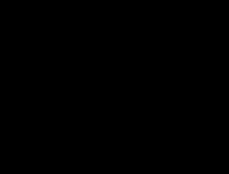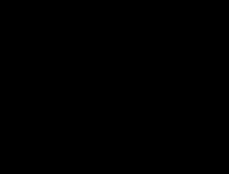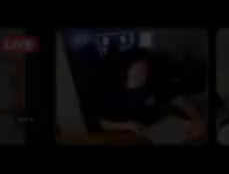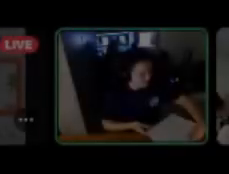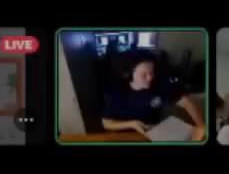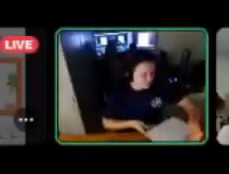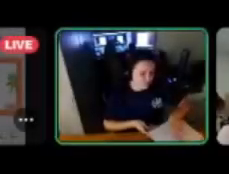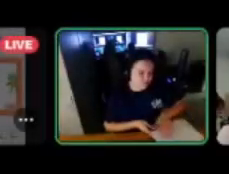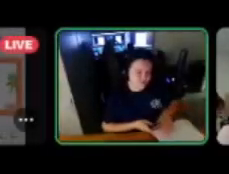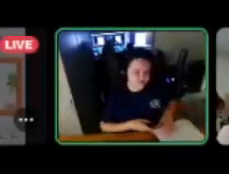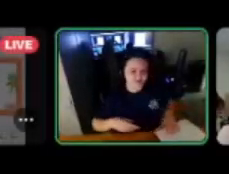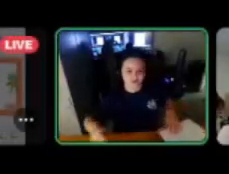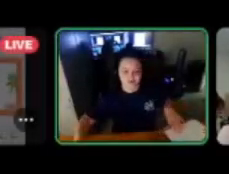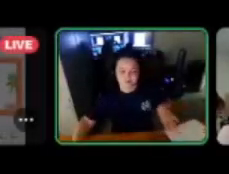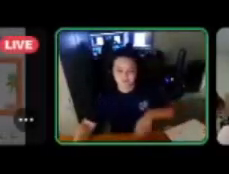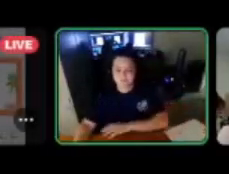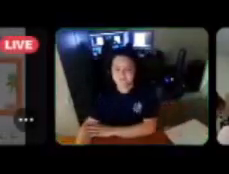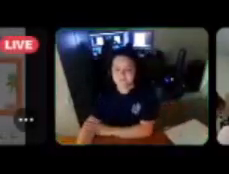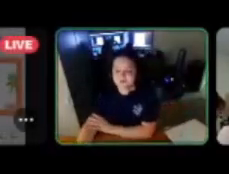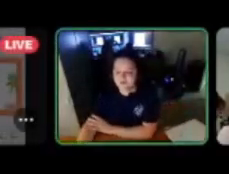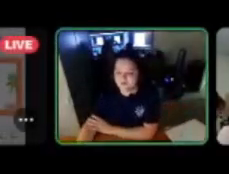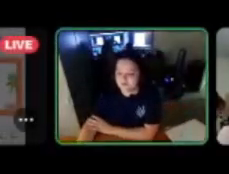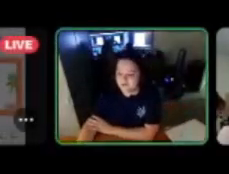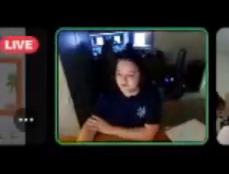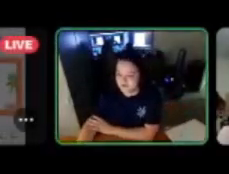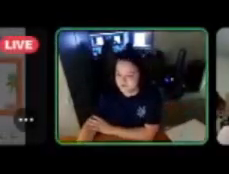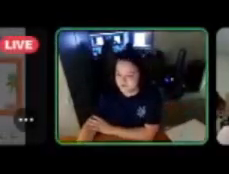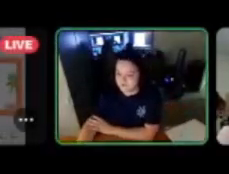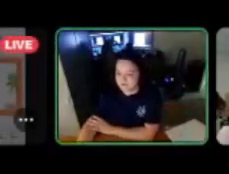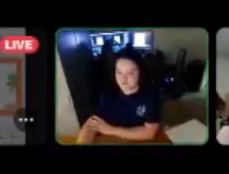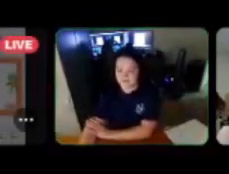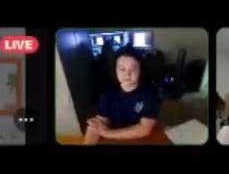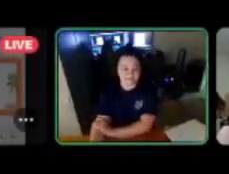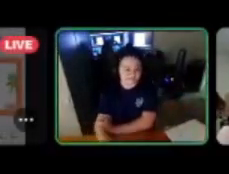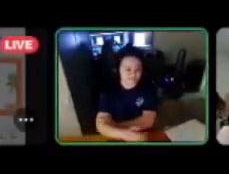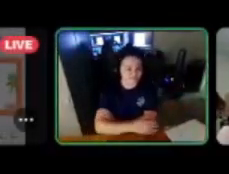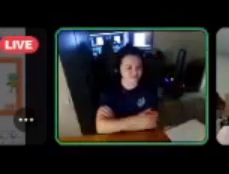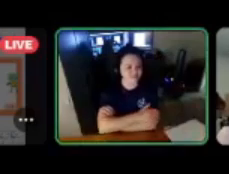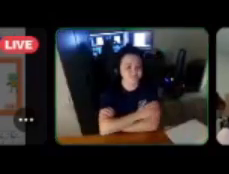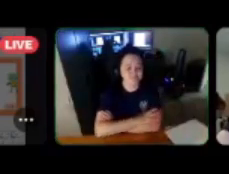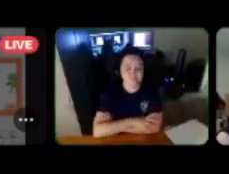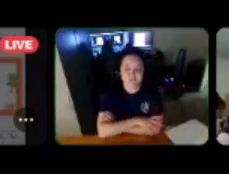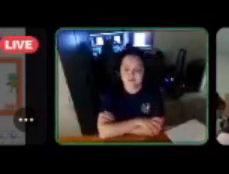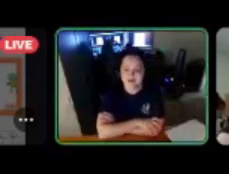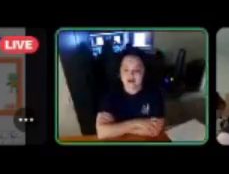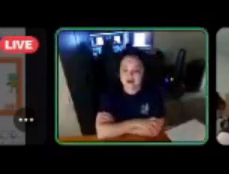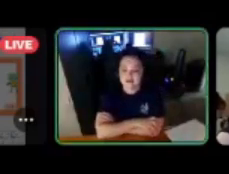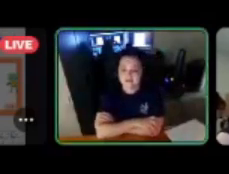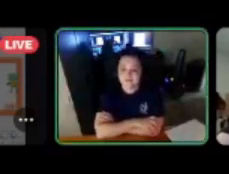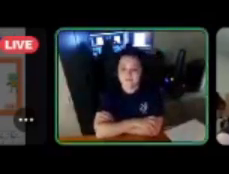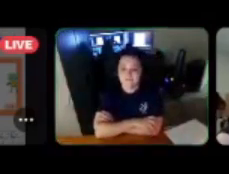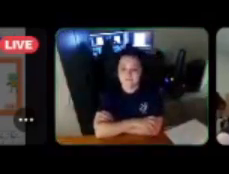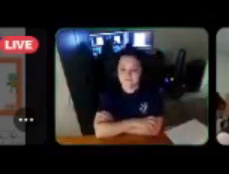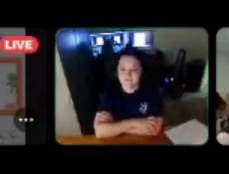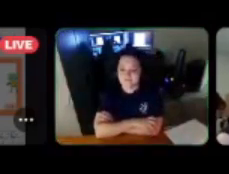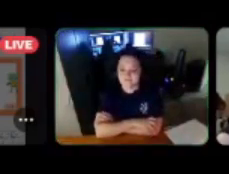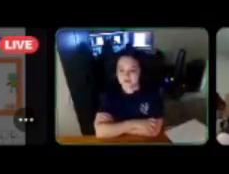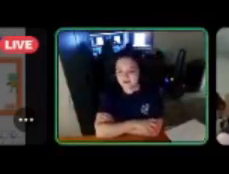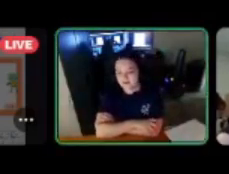A few more rules to go through whenever we fingerspell. Double letters. Oh, I'm